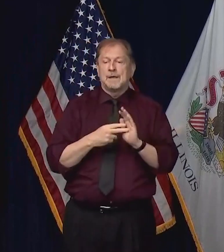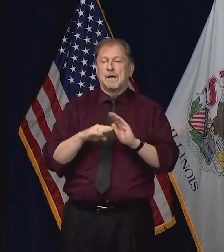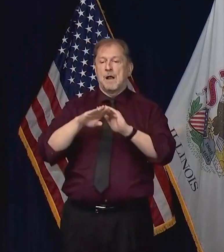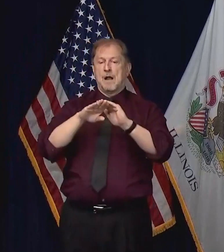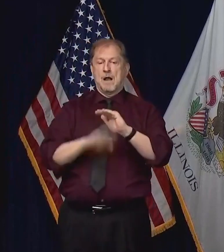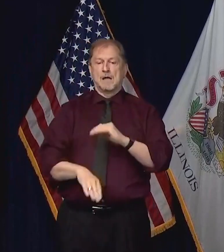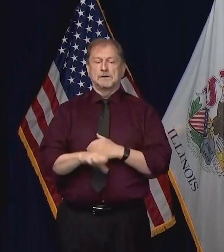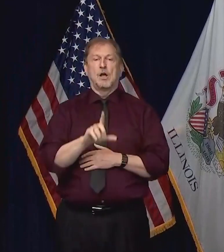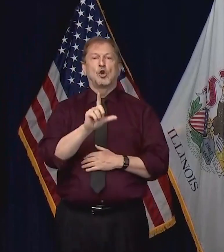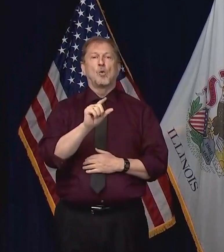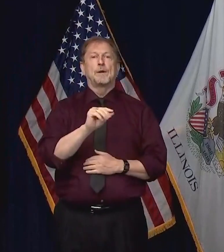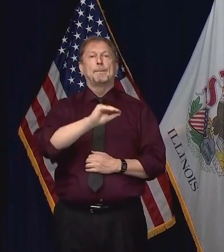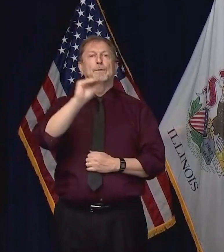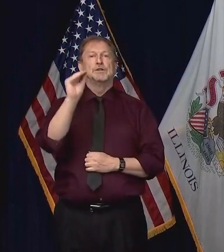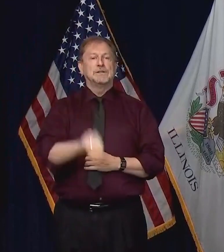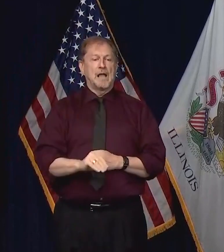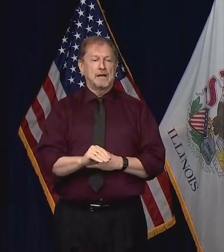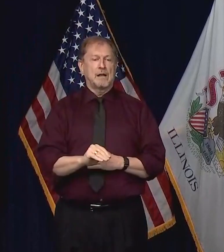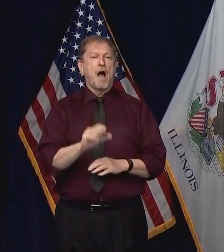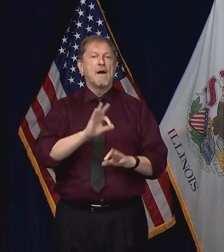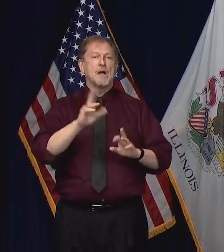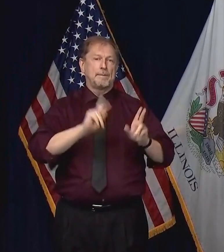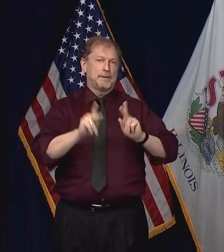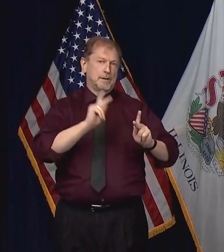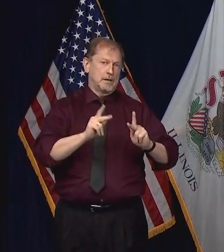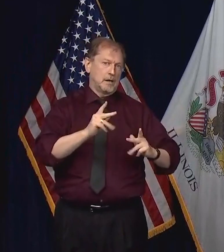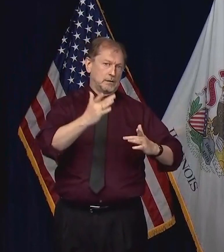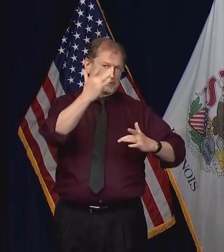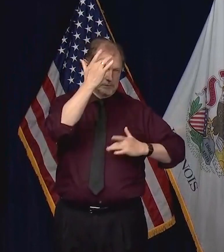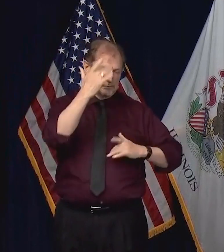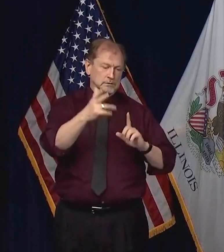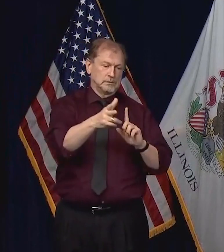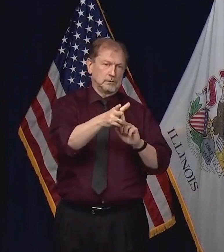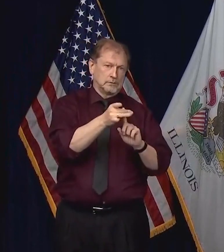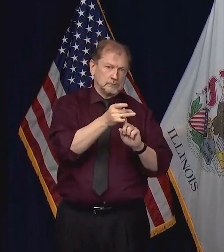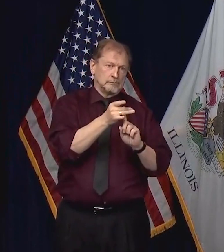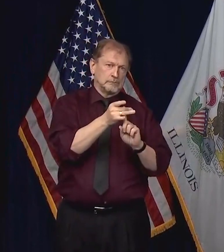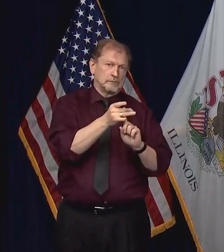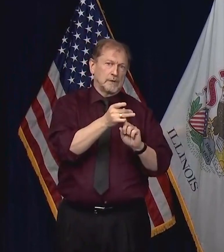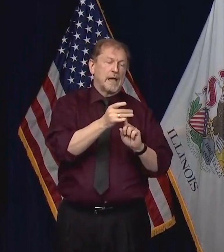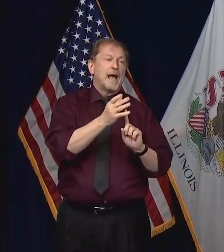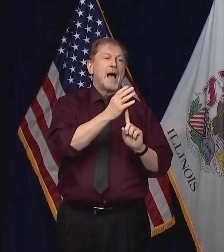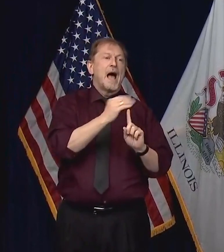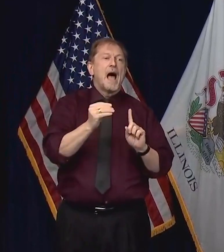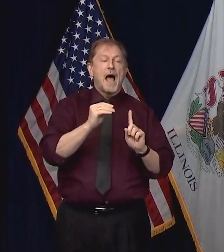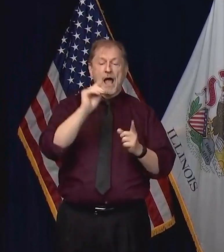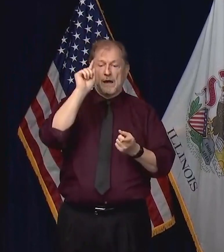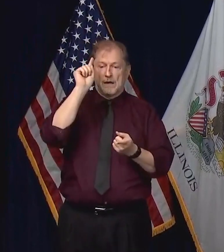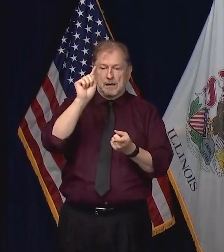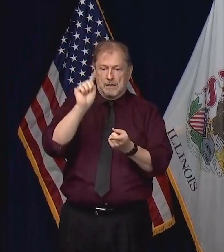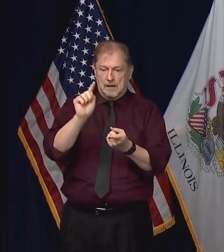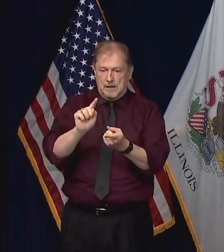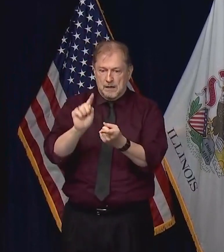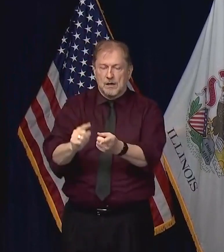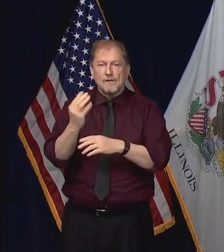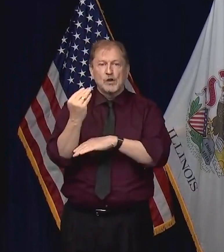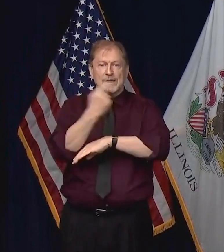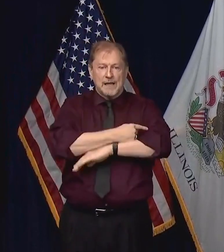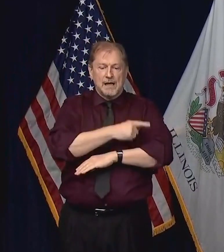test positivity rate and increasing by no more than 10 percentage points over a 14-day